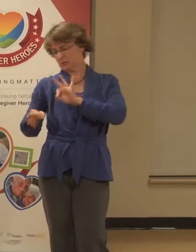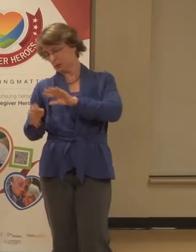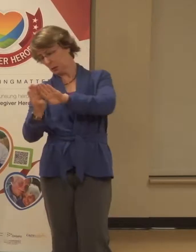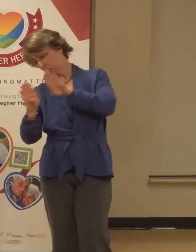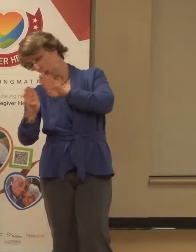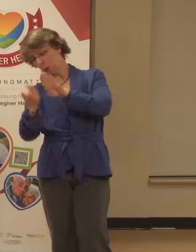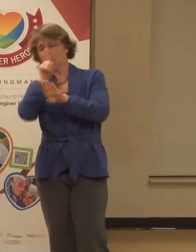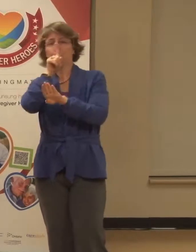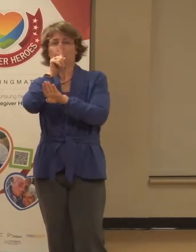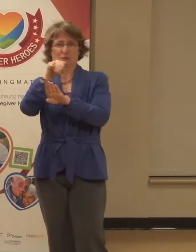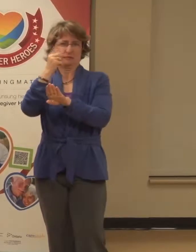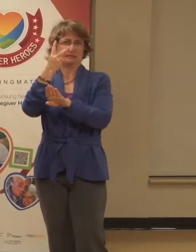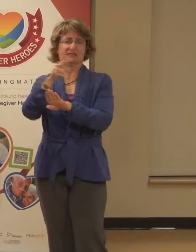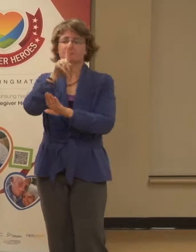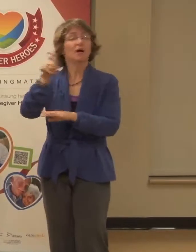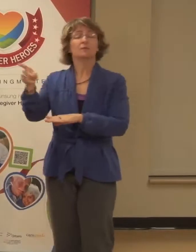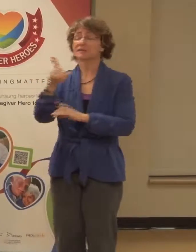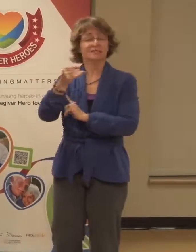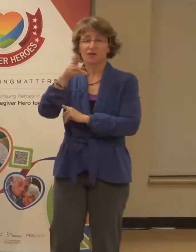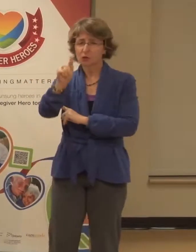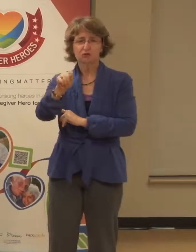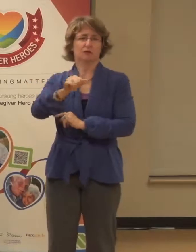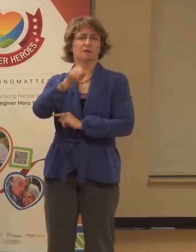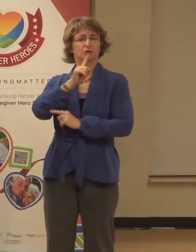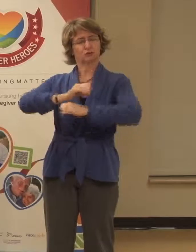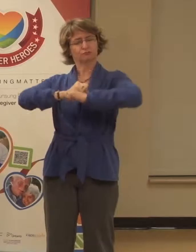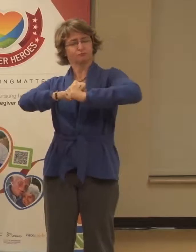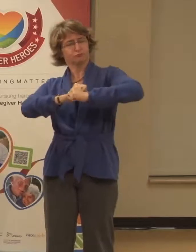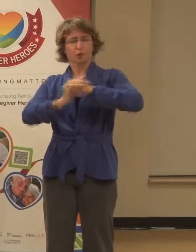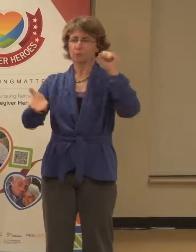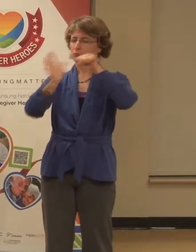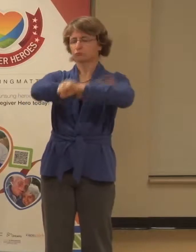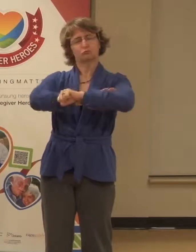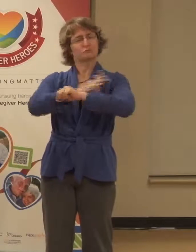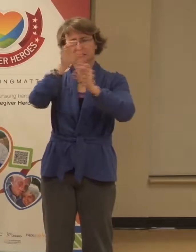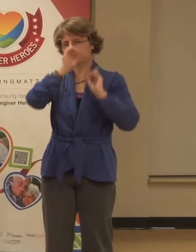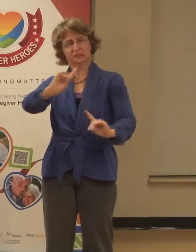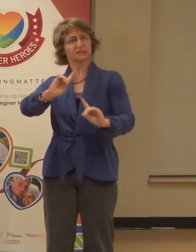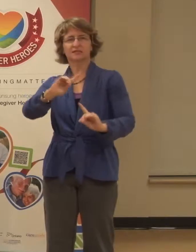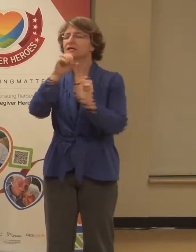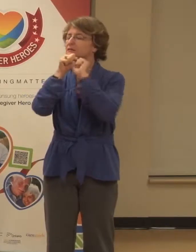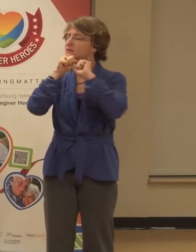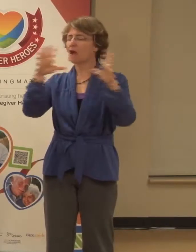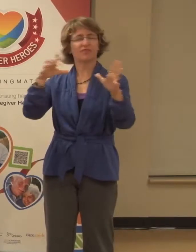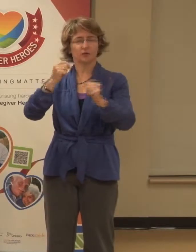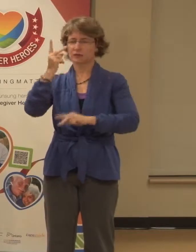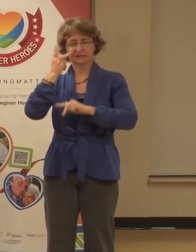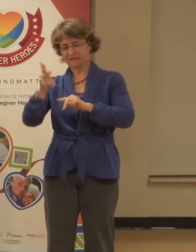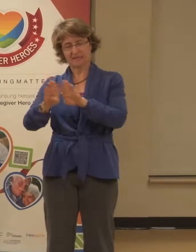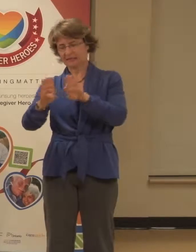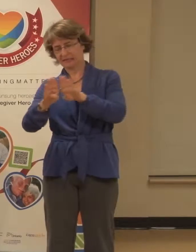shows. But what Silverts has done is that we've made sure that you're covered with dignity and nothing is showing at the